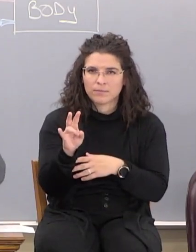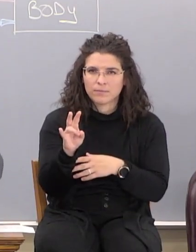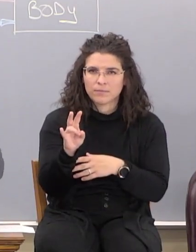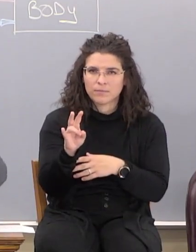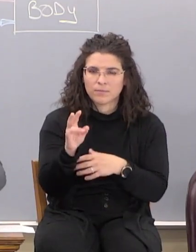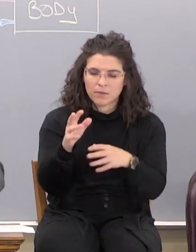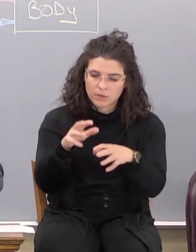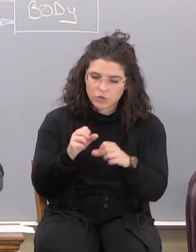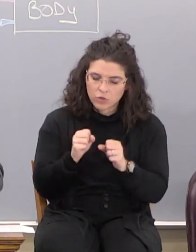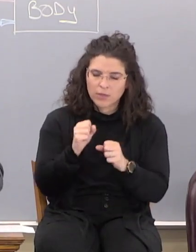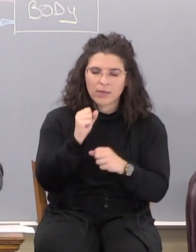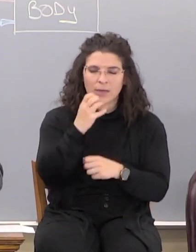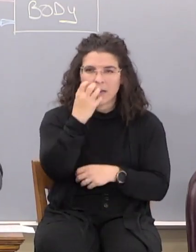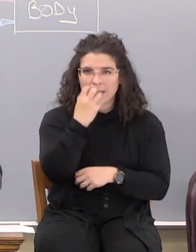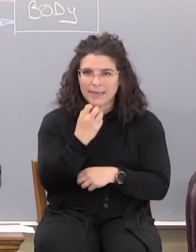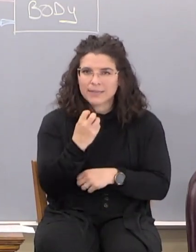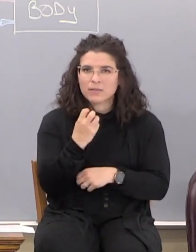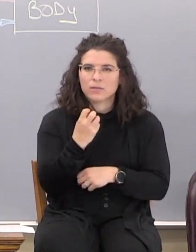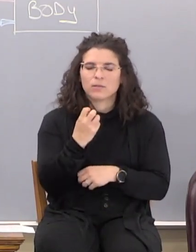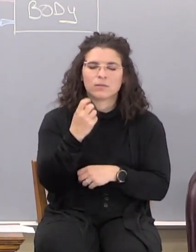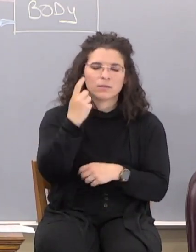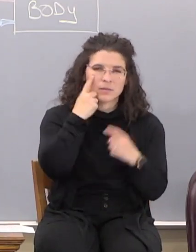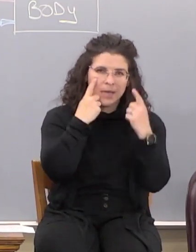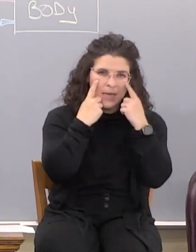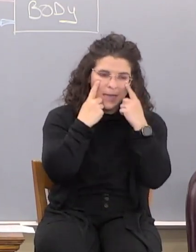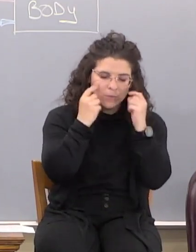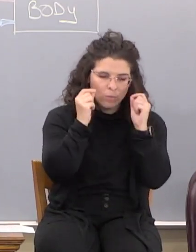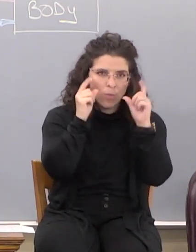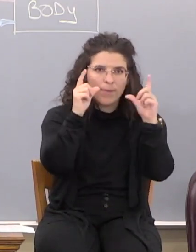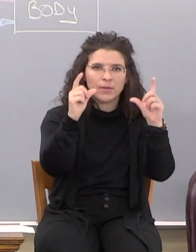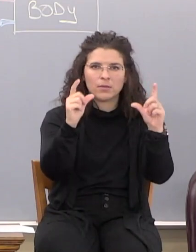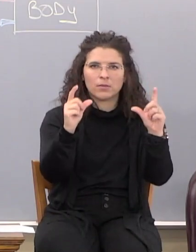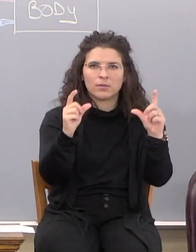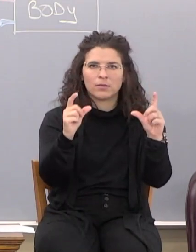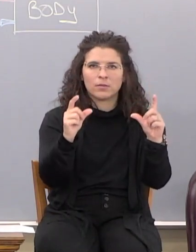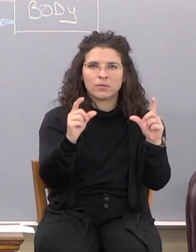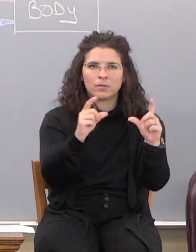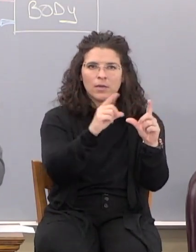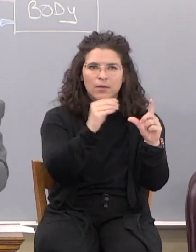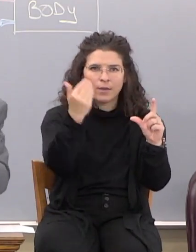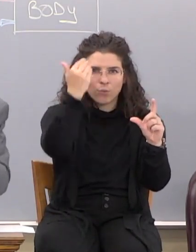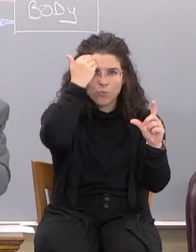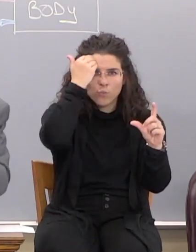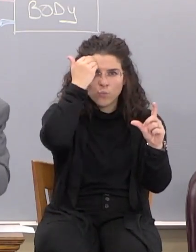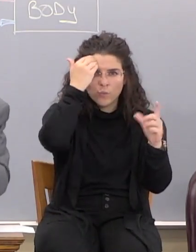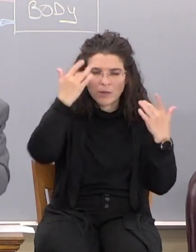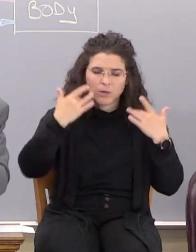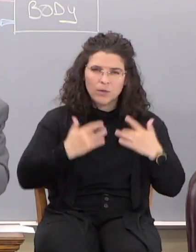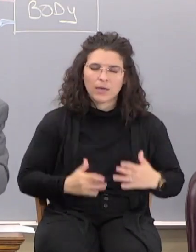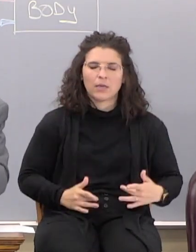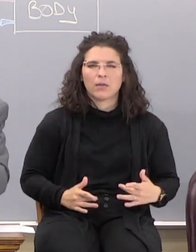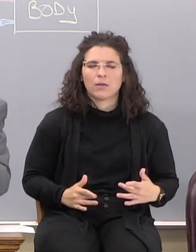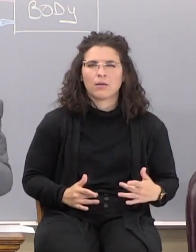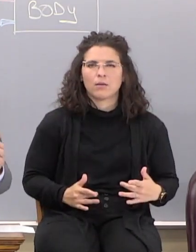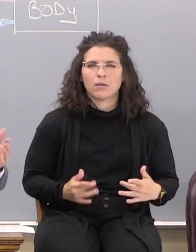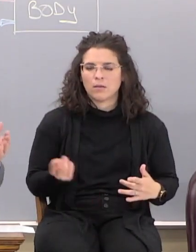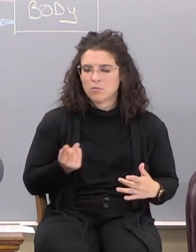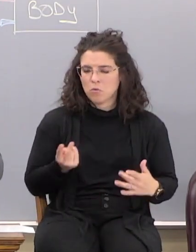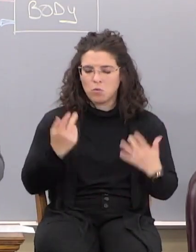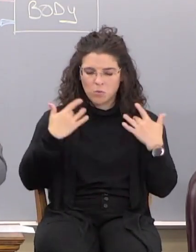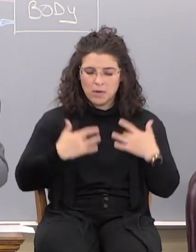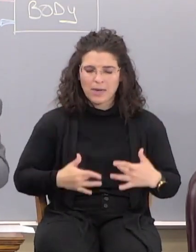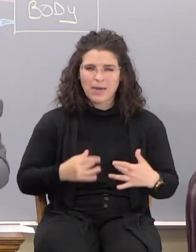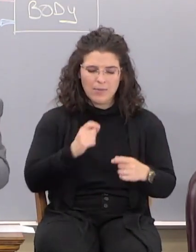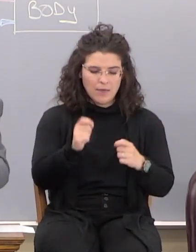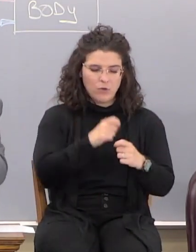they took it and ate. The eyes of them were opened, and they knew that they were naked. And they sewed